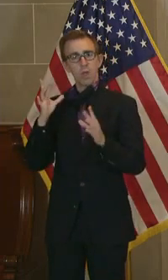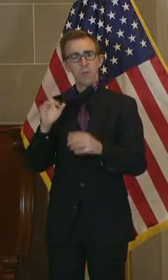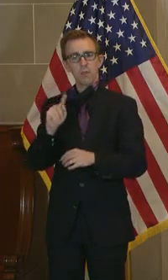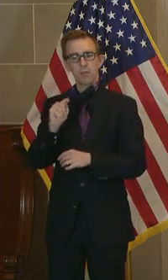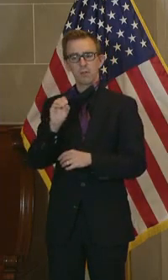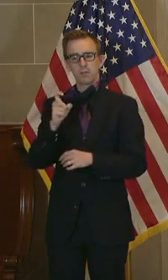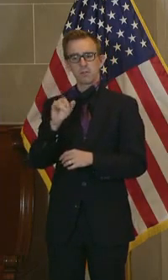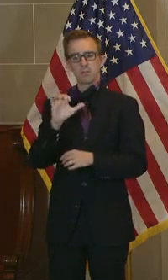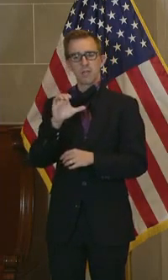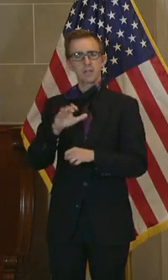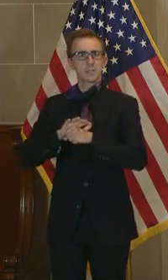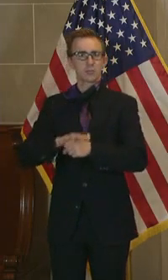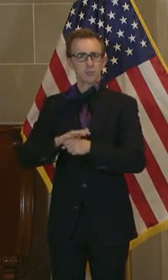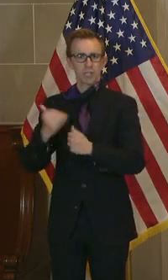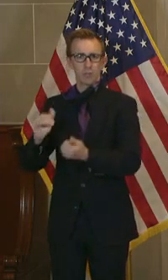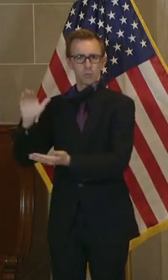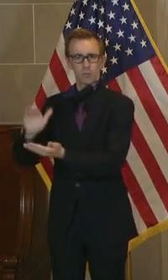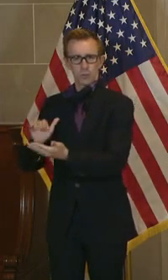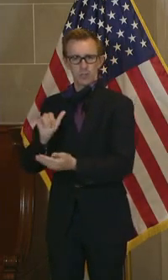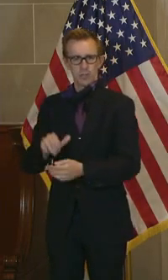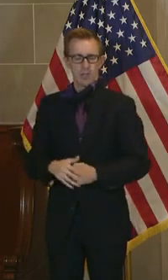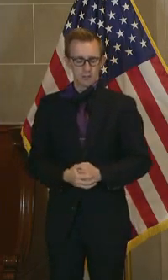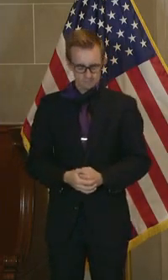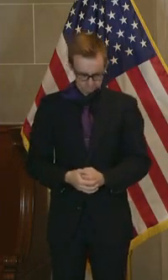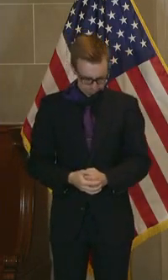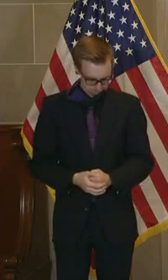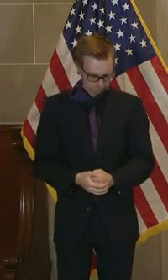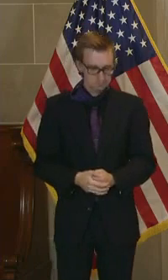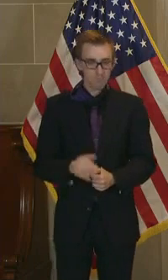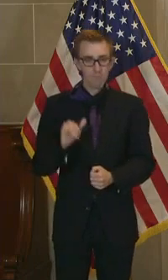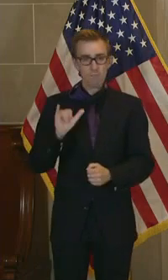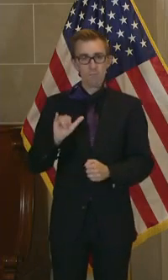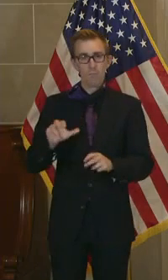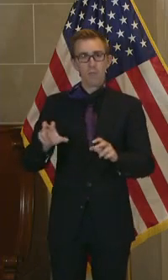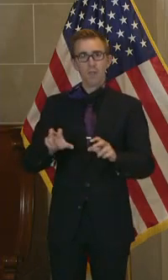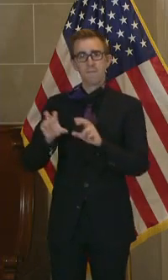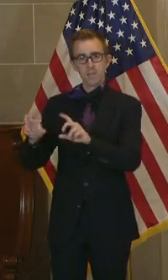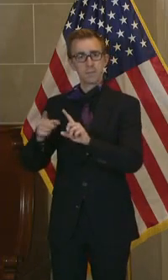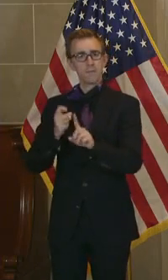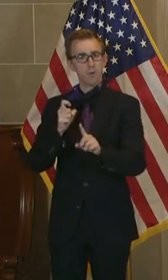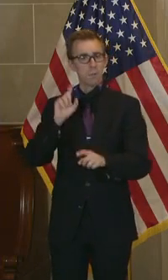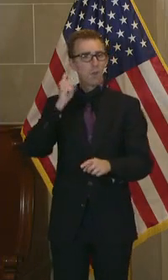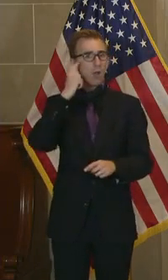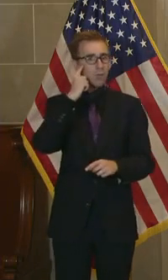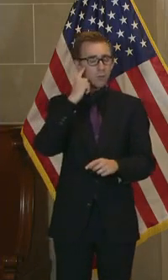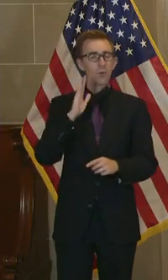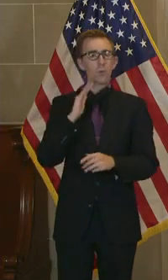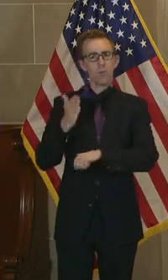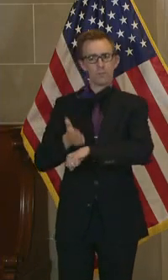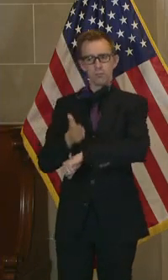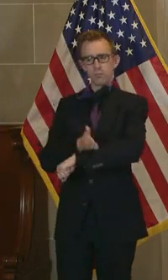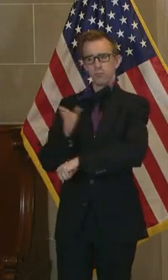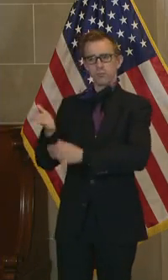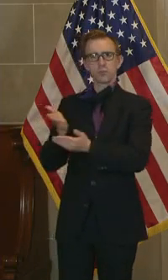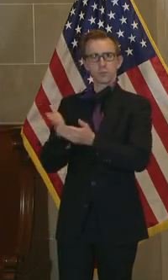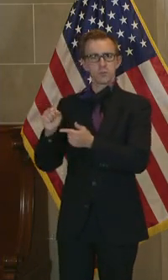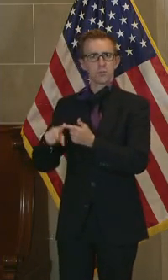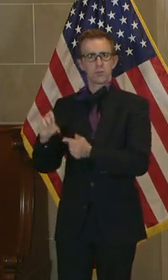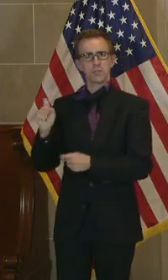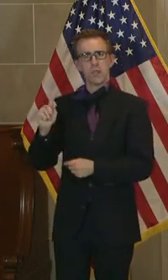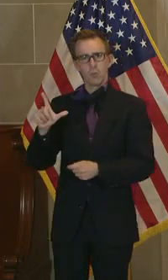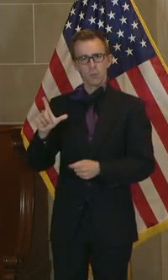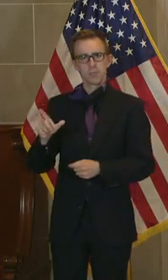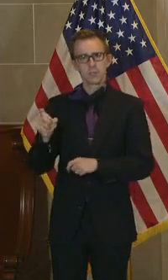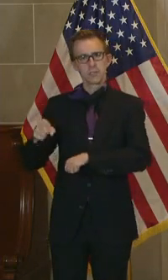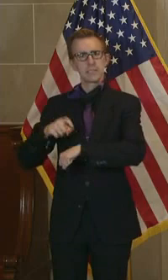stress. This $100,000 investment by Governor Parson will enhance these services to Greater St. Louis at a